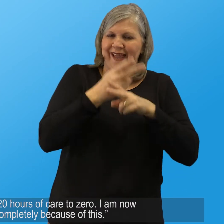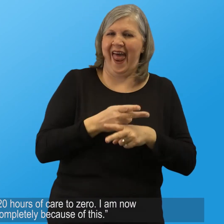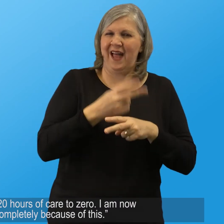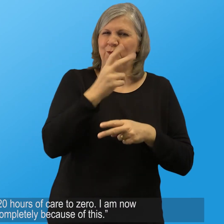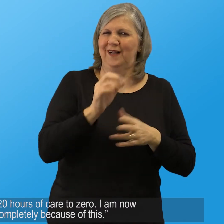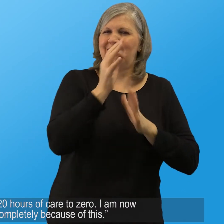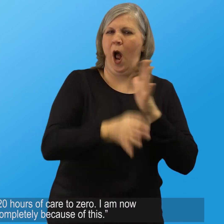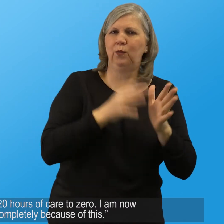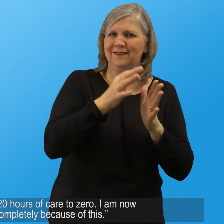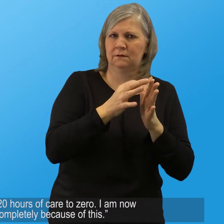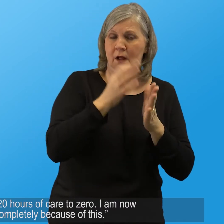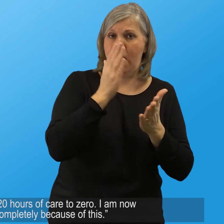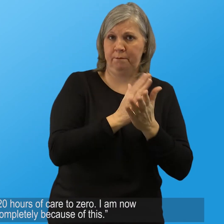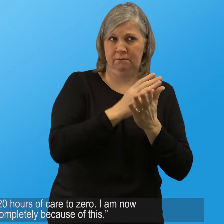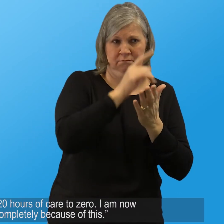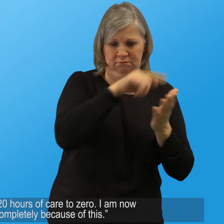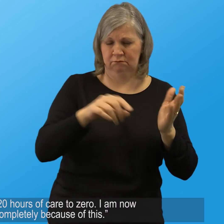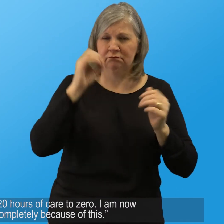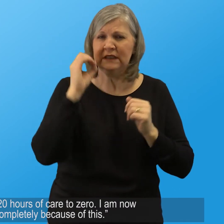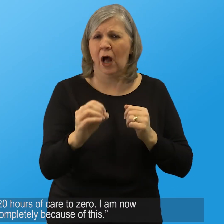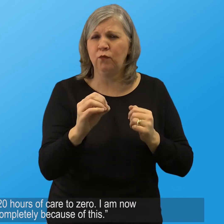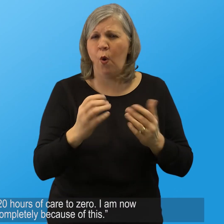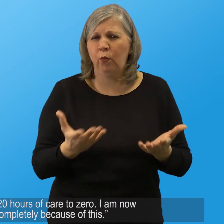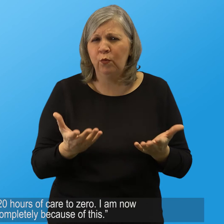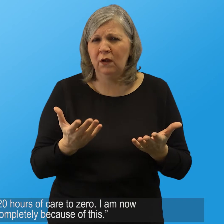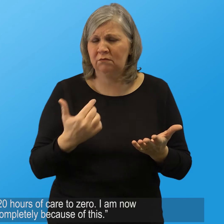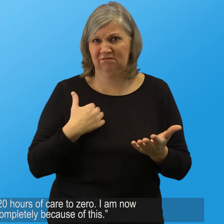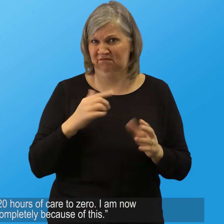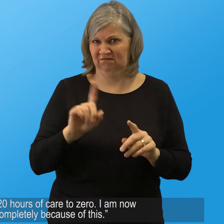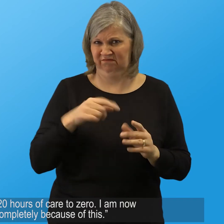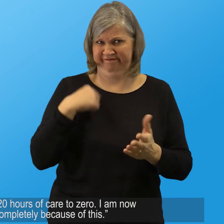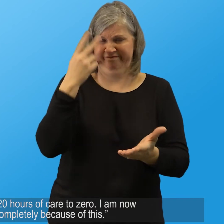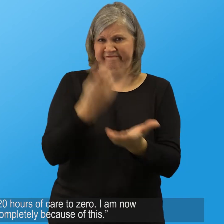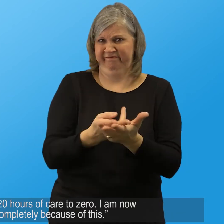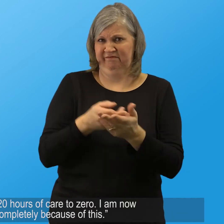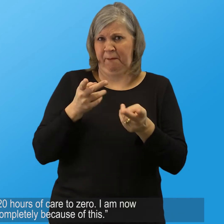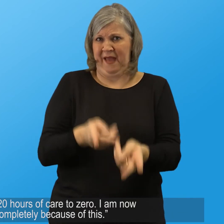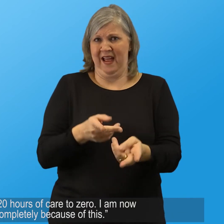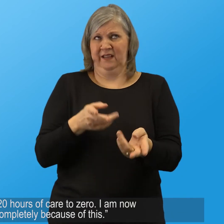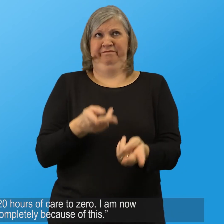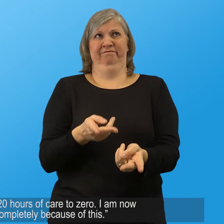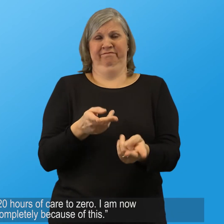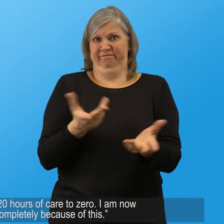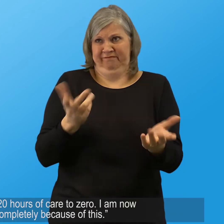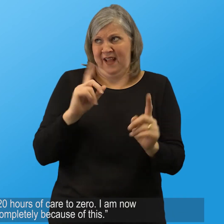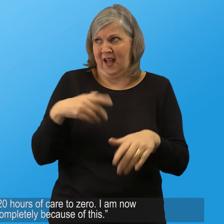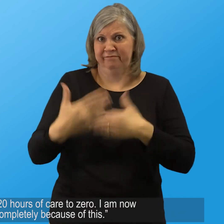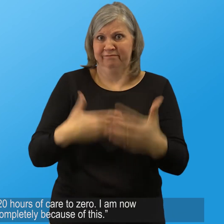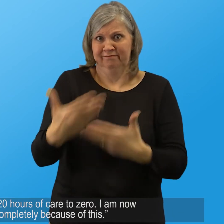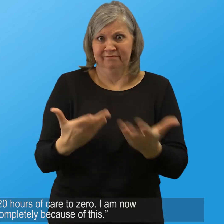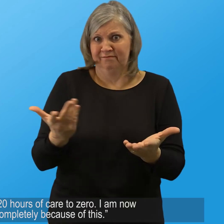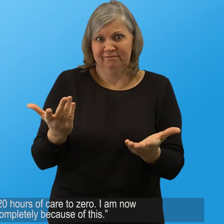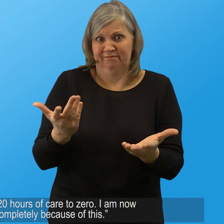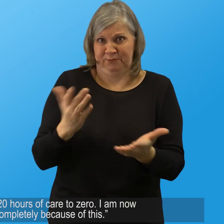I have gone from 20 hours of care to 0. I am now bedbound completely because of this.